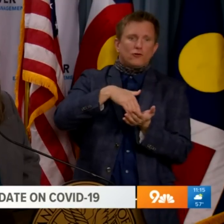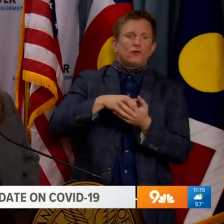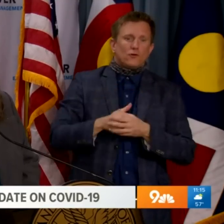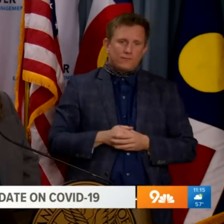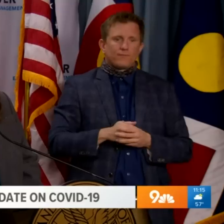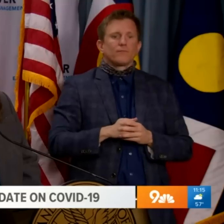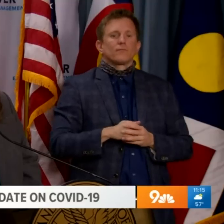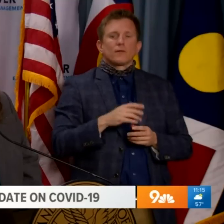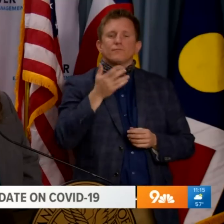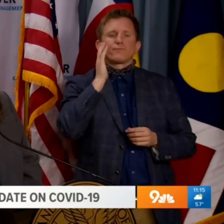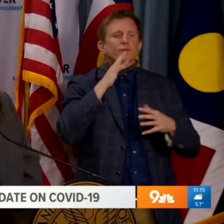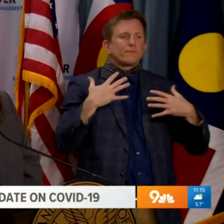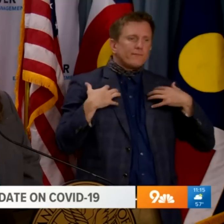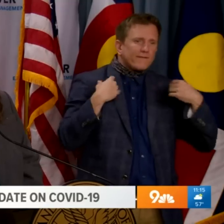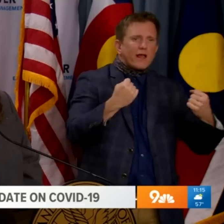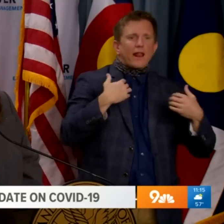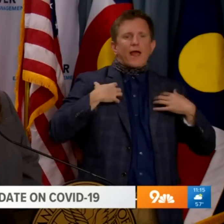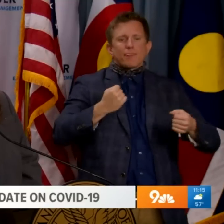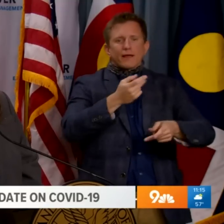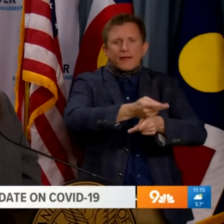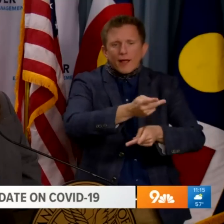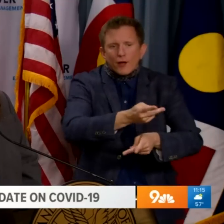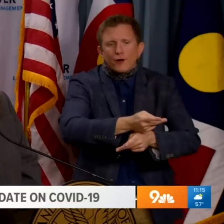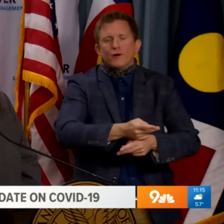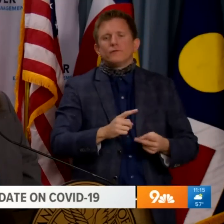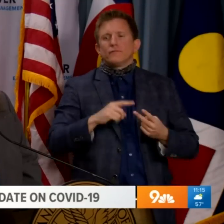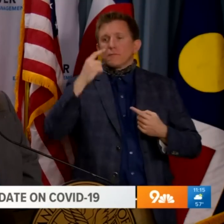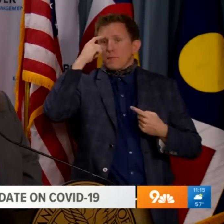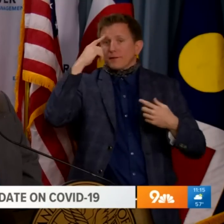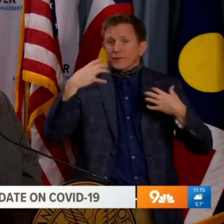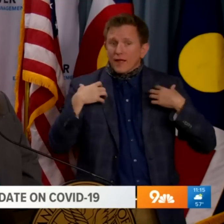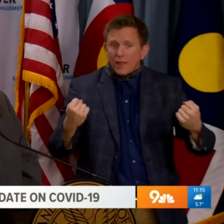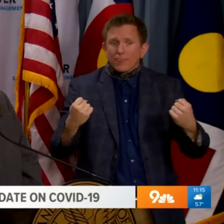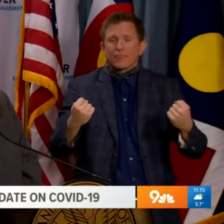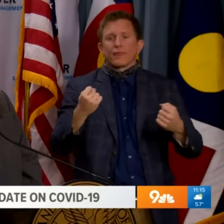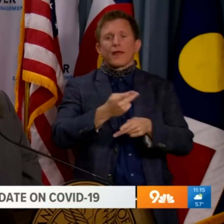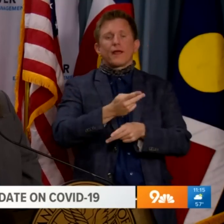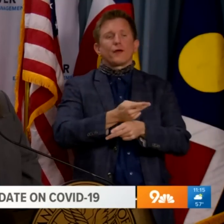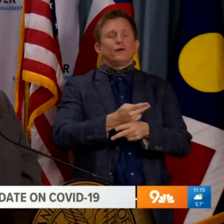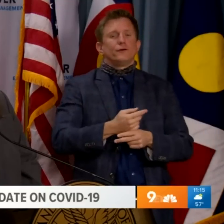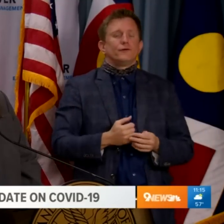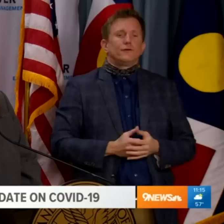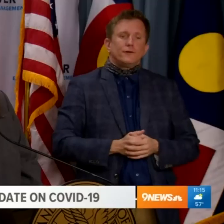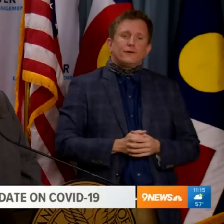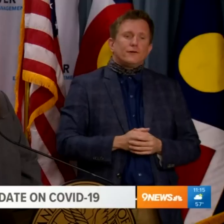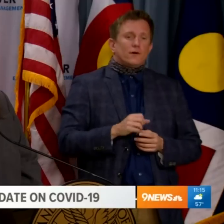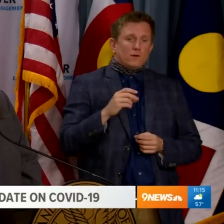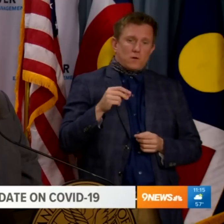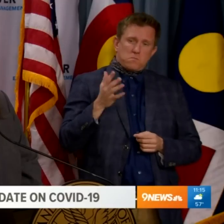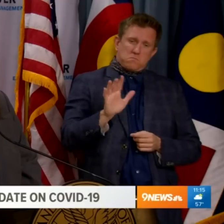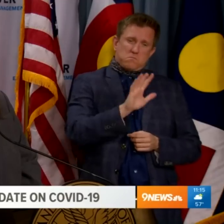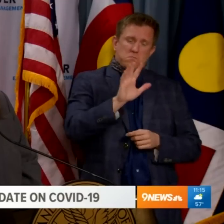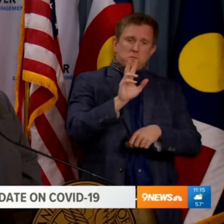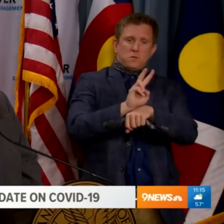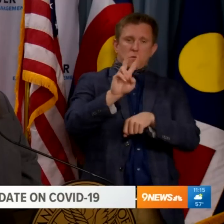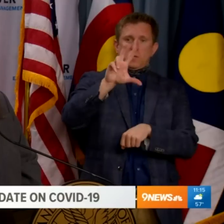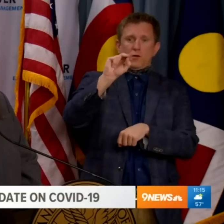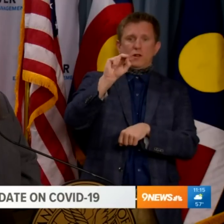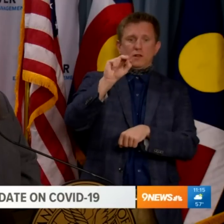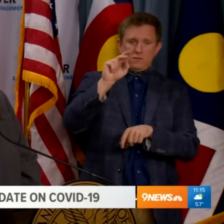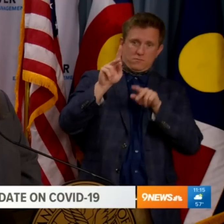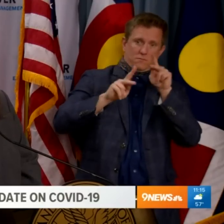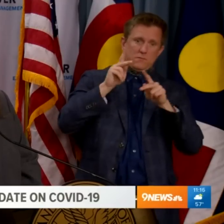who are medically required to isolate will be transferred to our activated respite rooms. Through the Stout Street Health Center's satellite facility